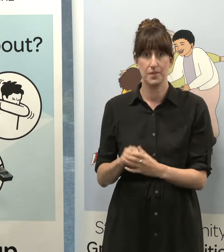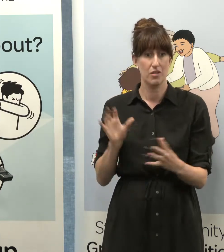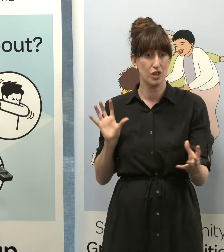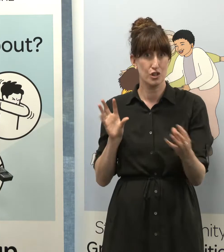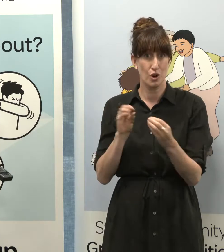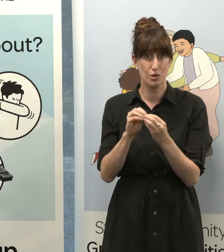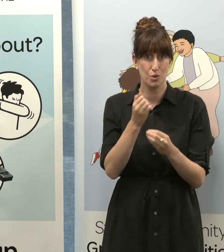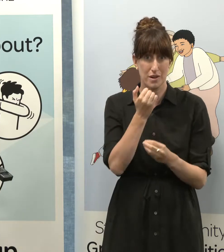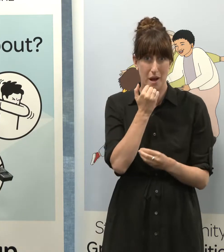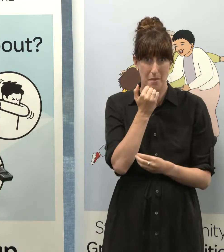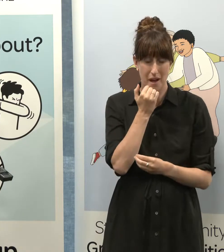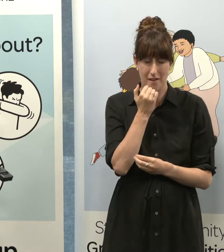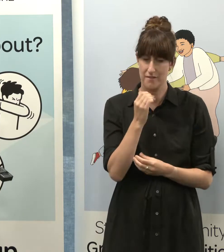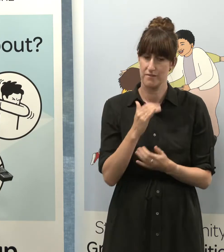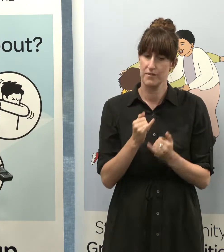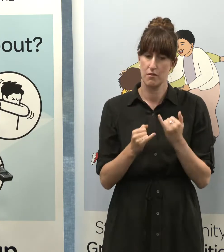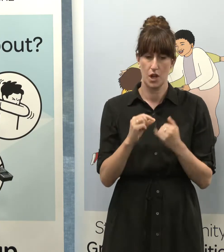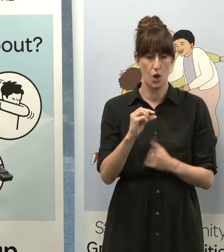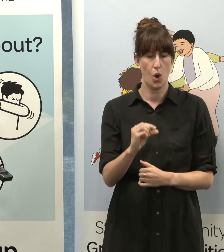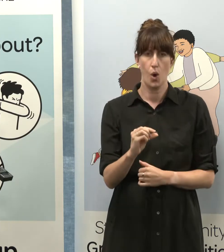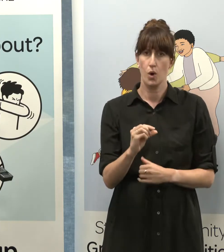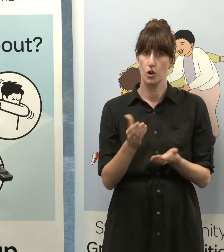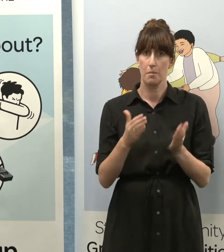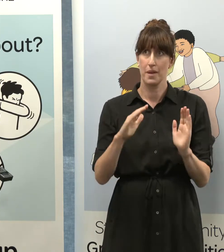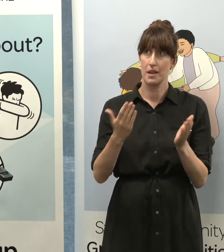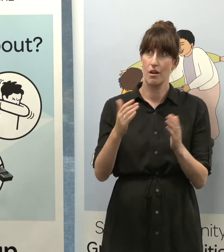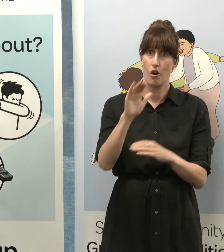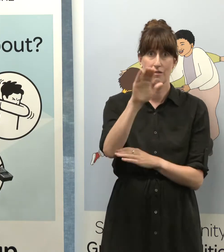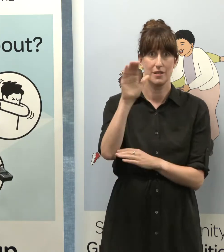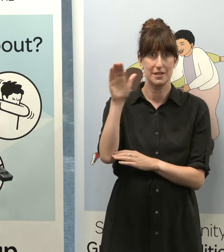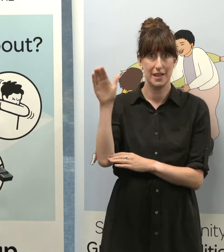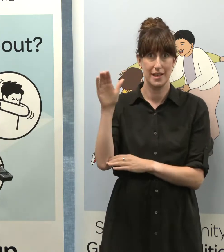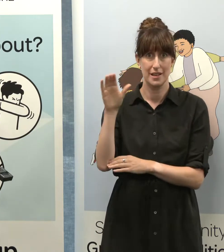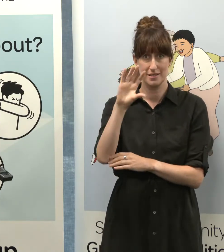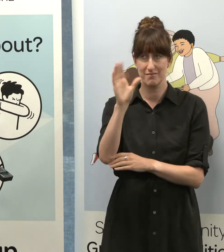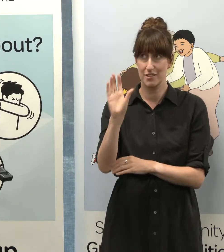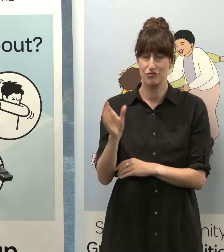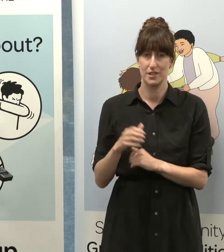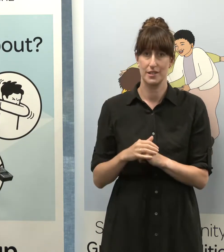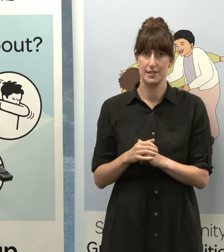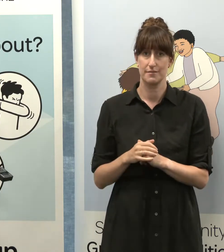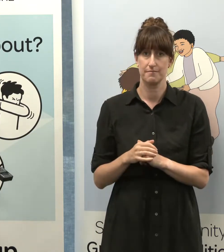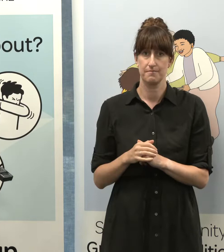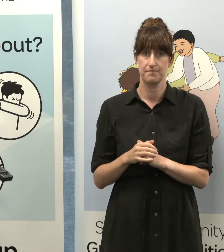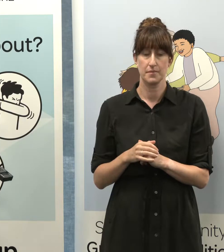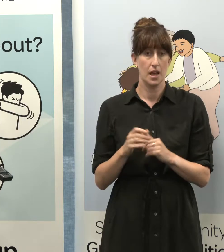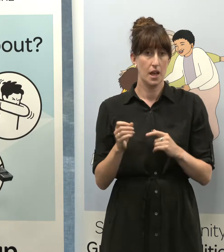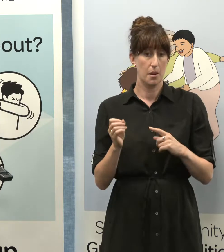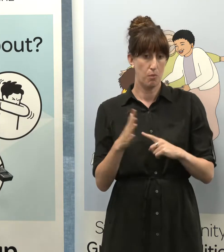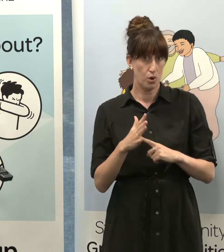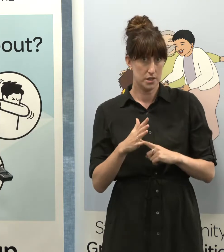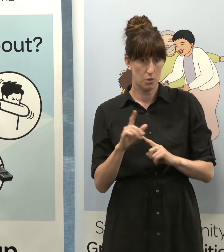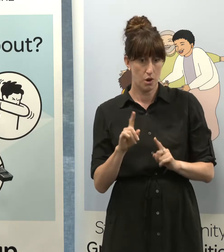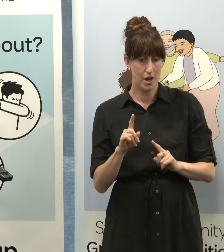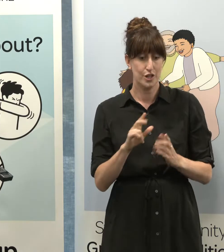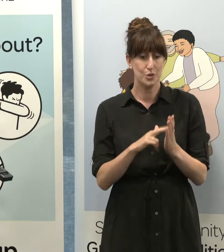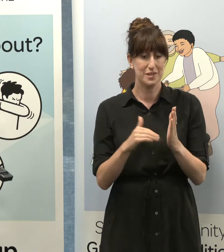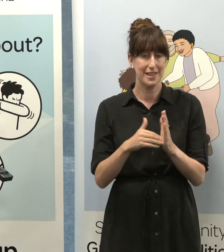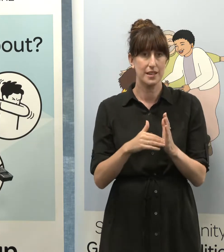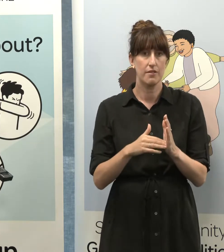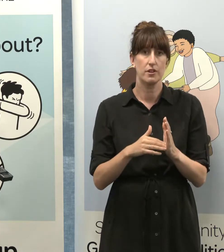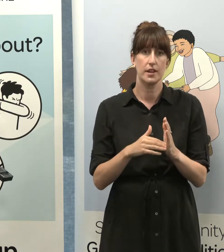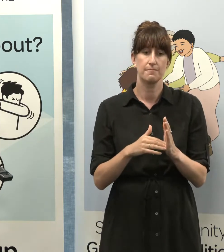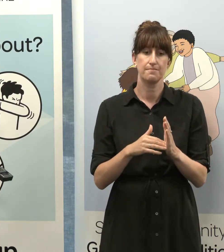low by international comparison and our death rates. And furthermore, and this is important, New Zealand has a very low